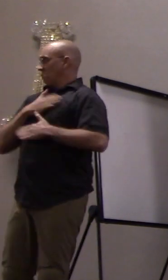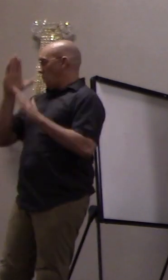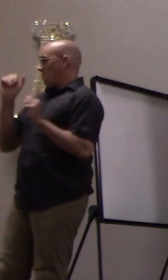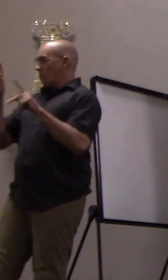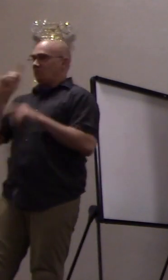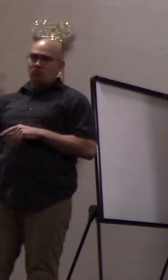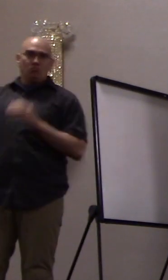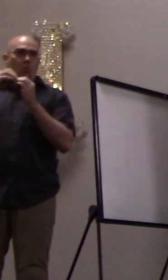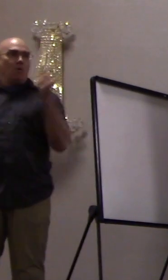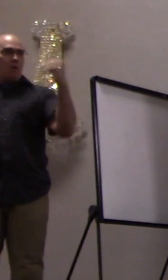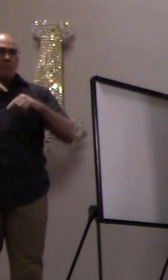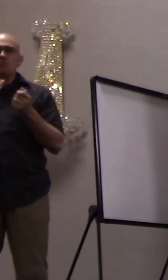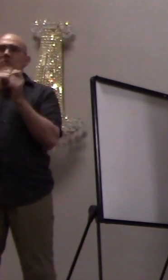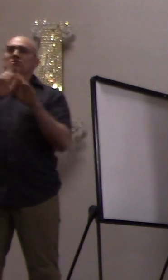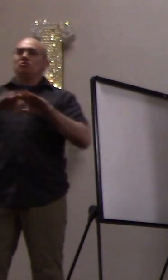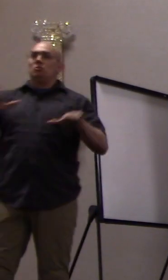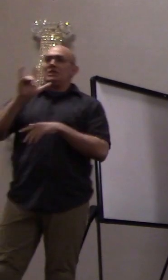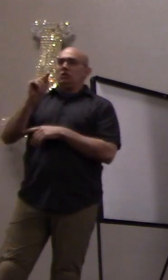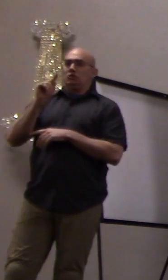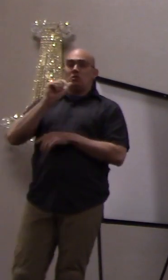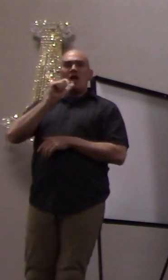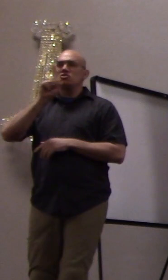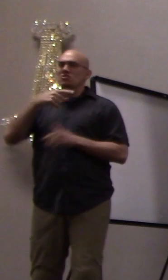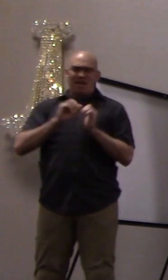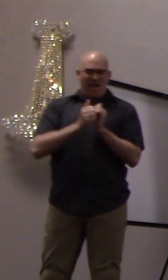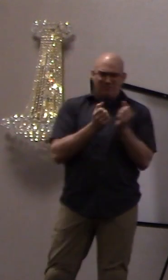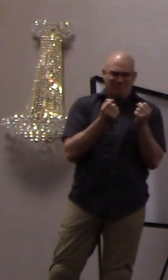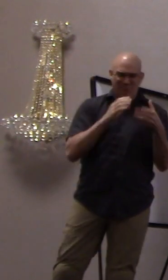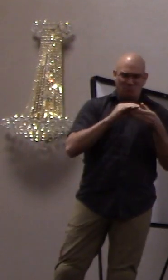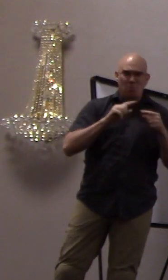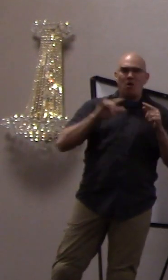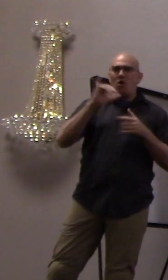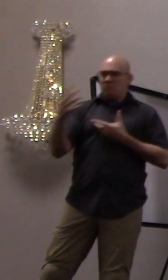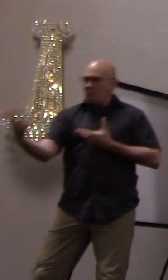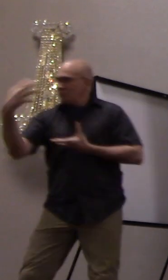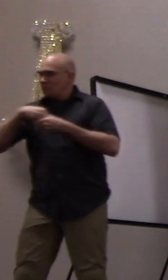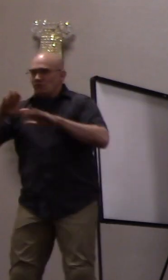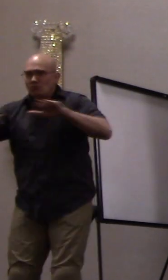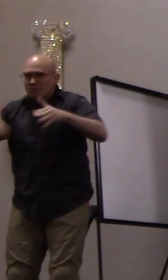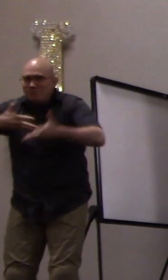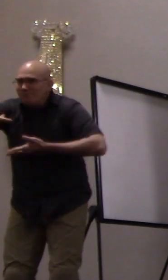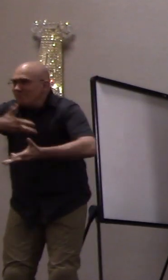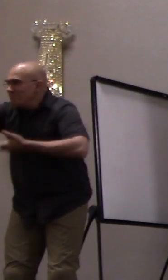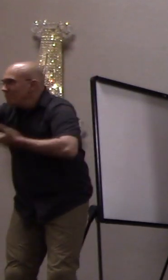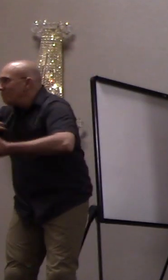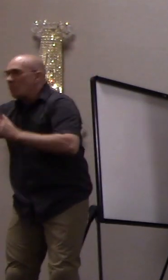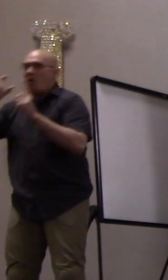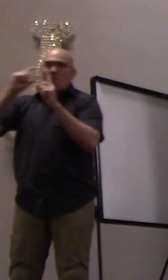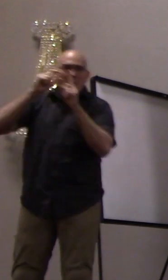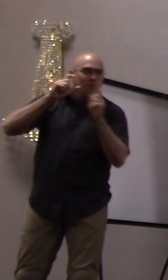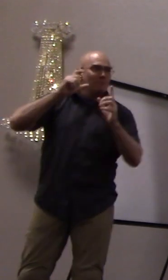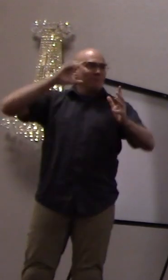Last year that really took off, and I hope it's a good opportunity for you to come and see not just how to tell a story, but also